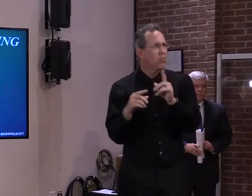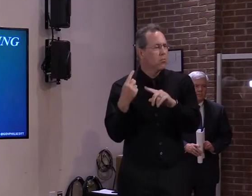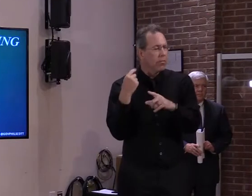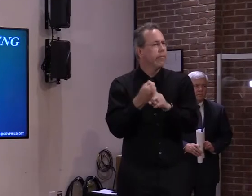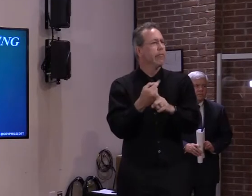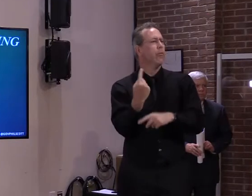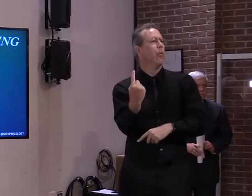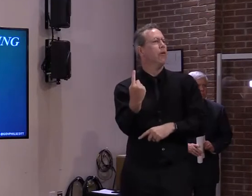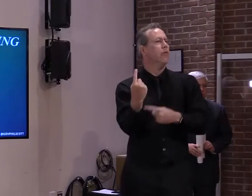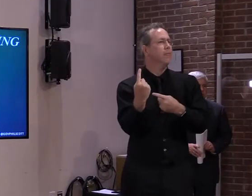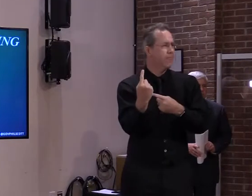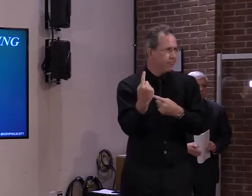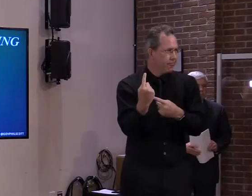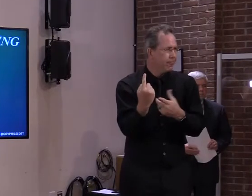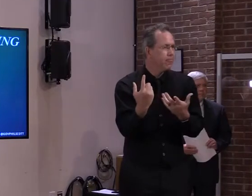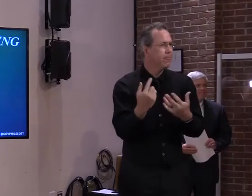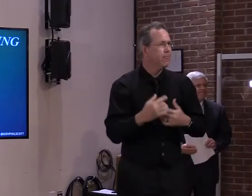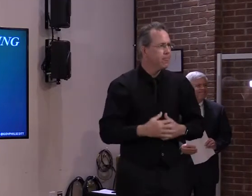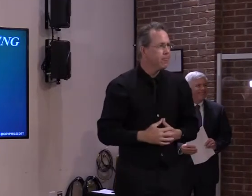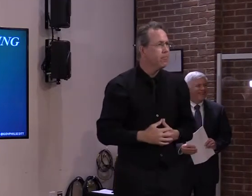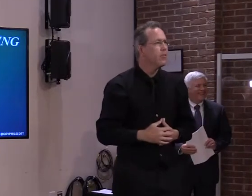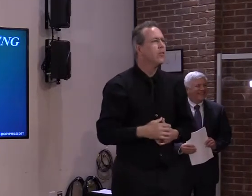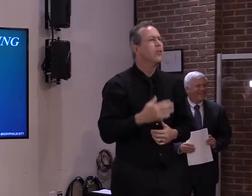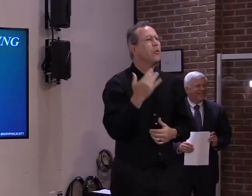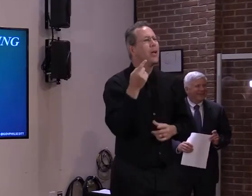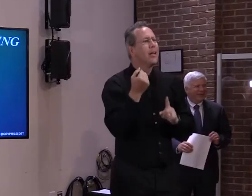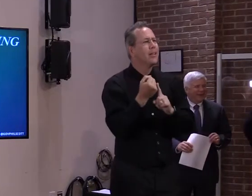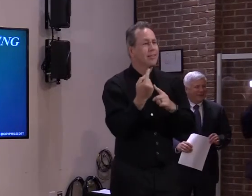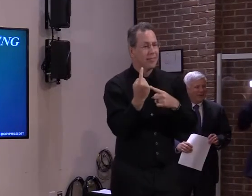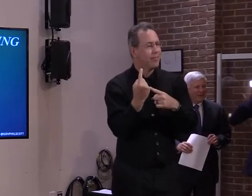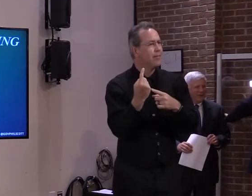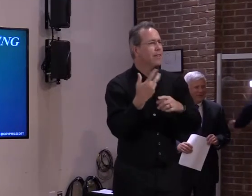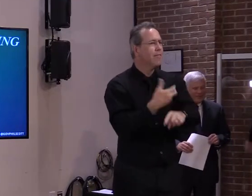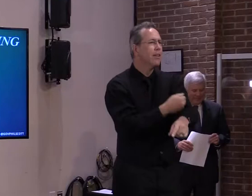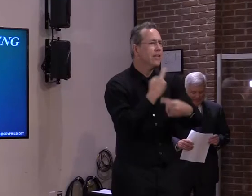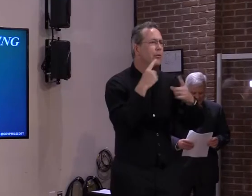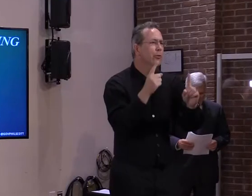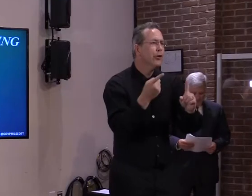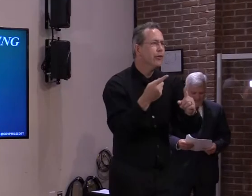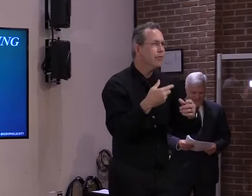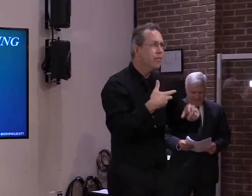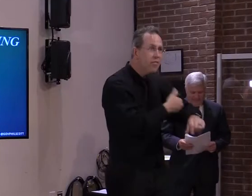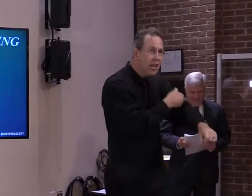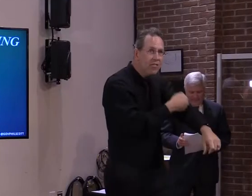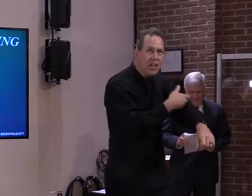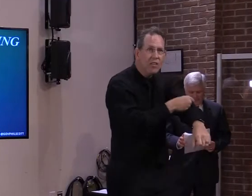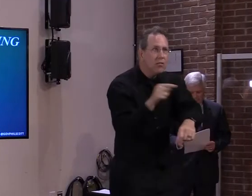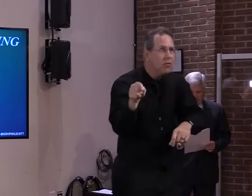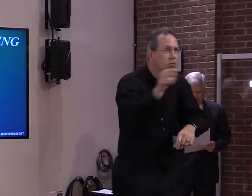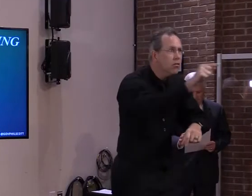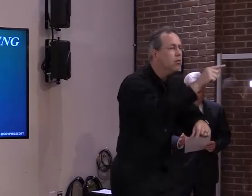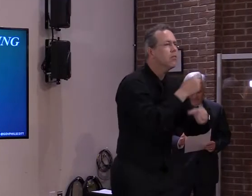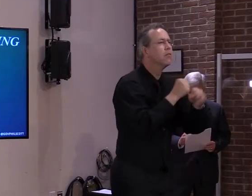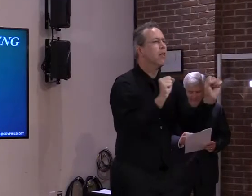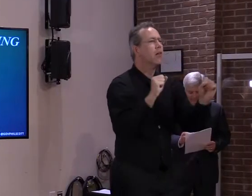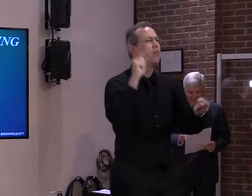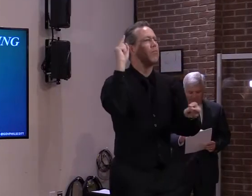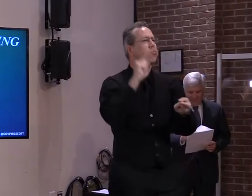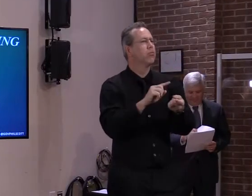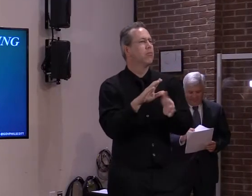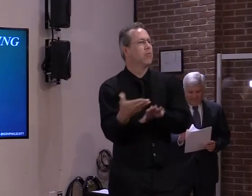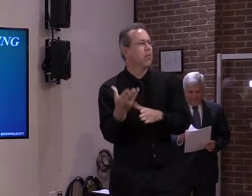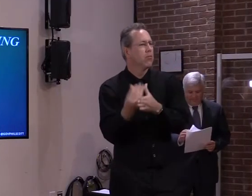normal because the vaccines are incredibly safe and effective. So if you haven't gotten your shot